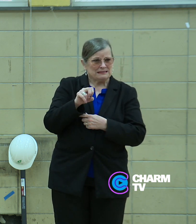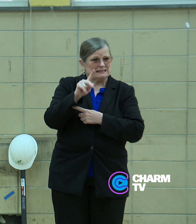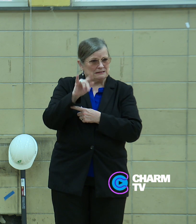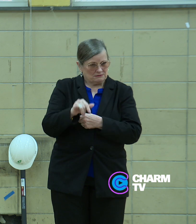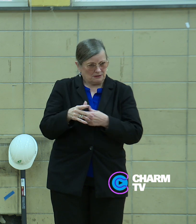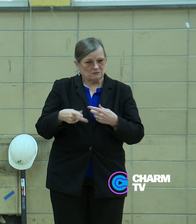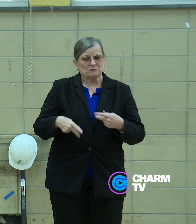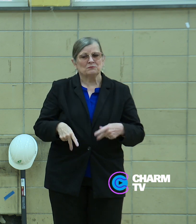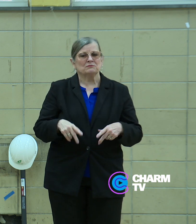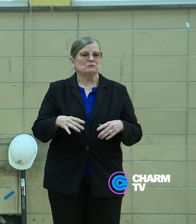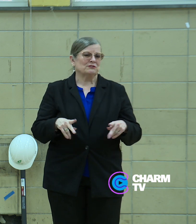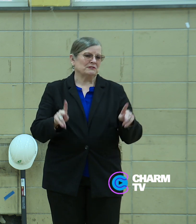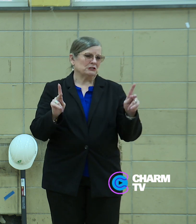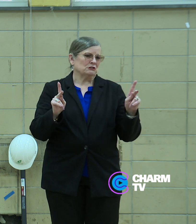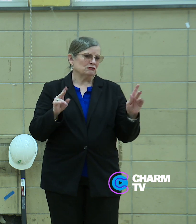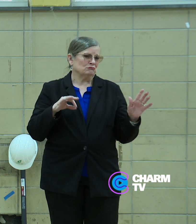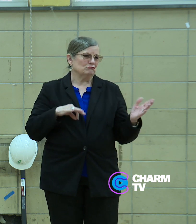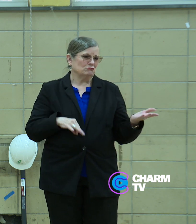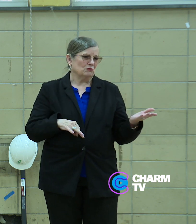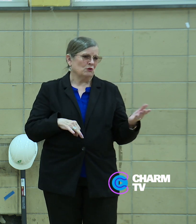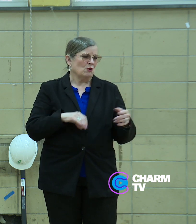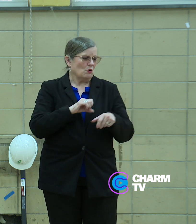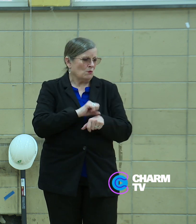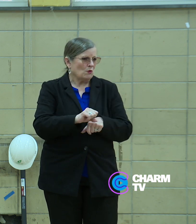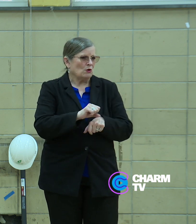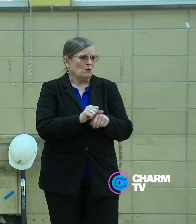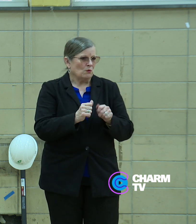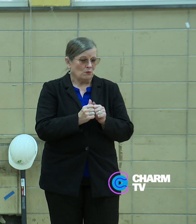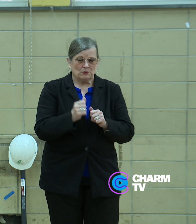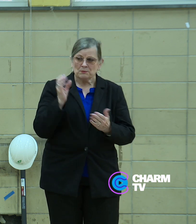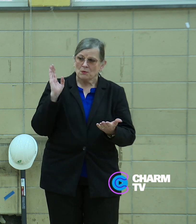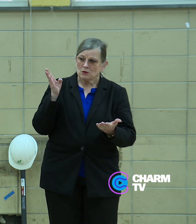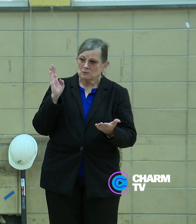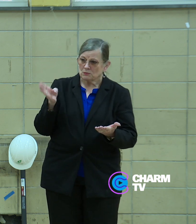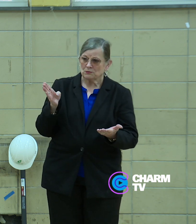privilege of working with Baltimore